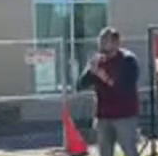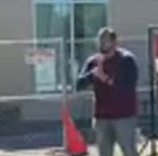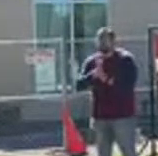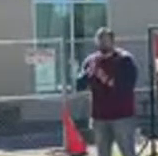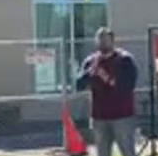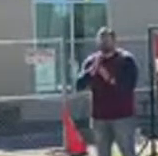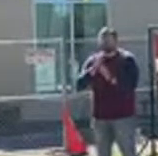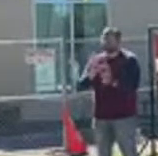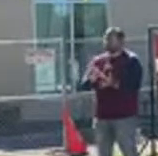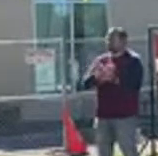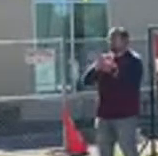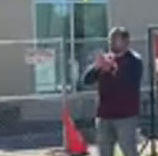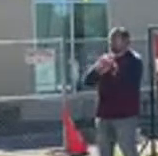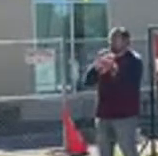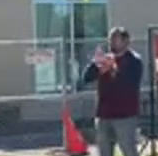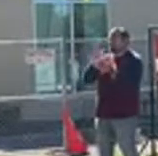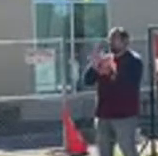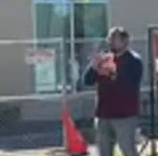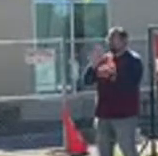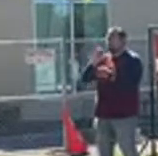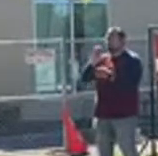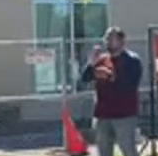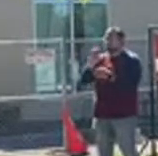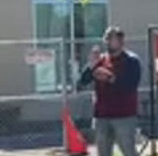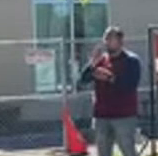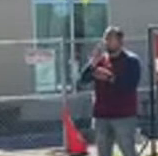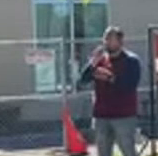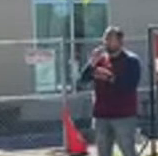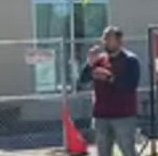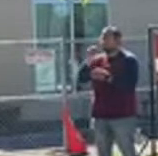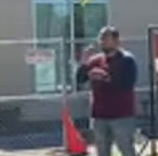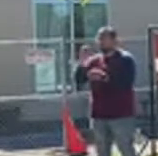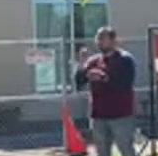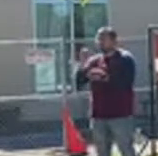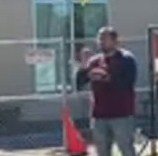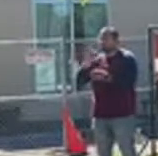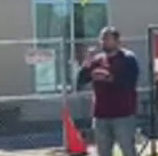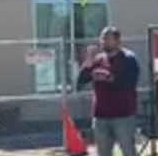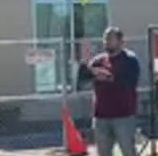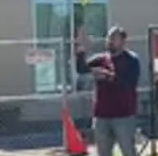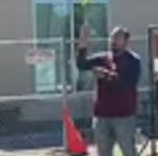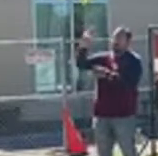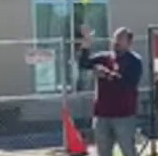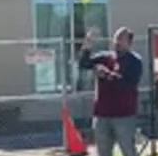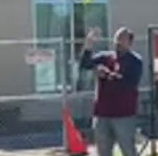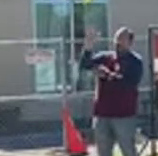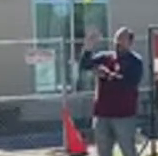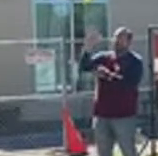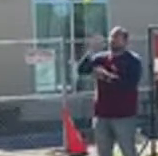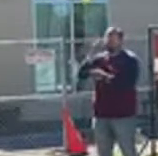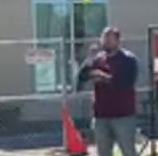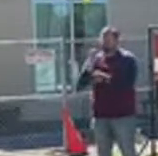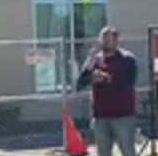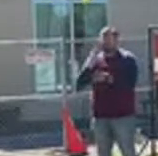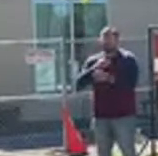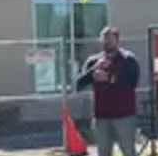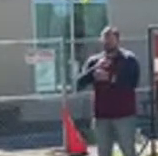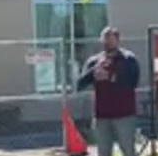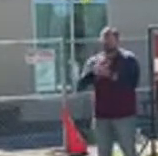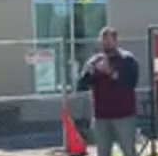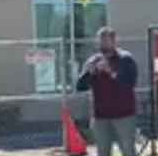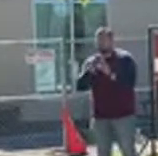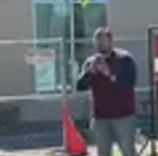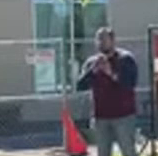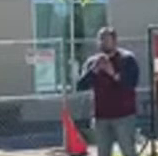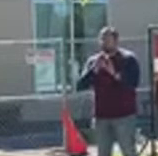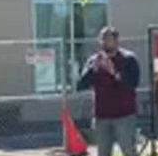But specifically, I'm going to give Joe Bonanno another shout out. Joe, raise your hand and wave to everybody. Joe is our direct project manager from the